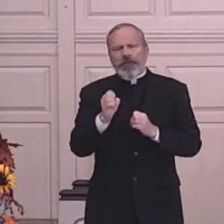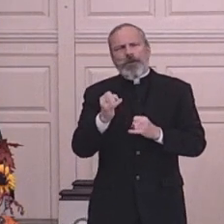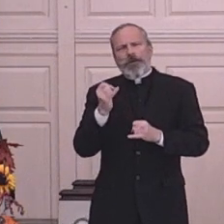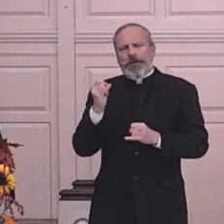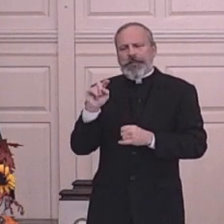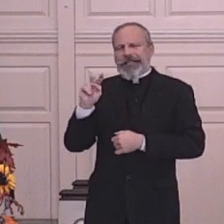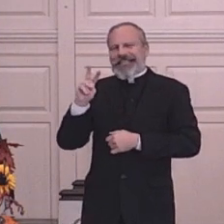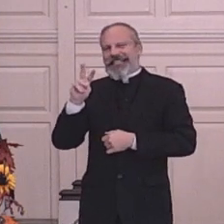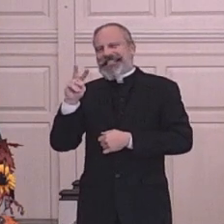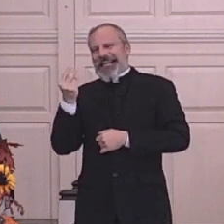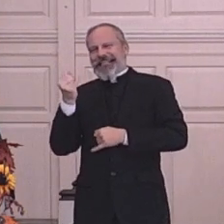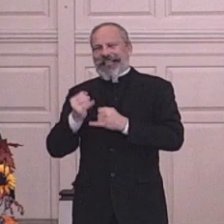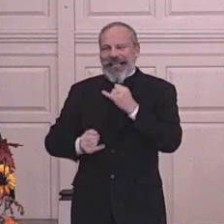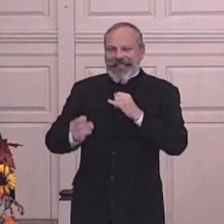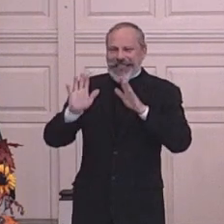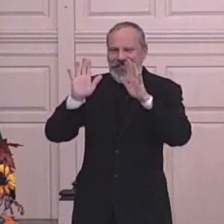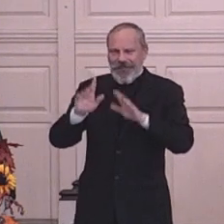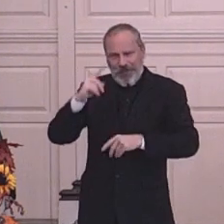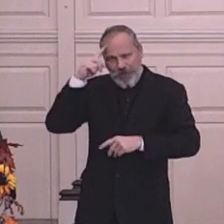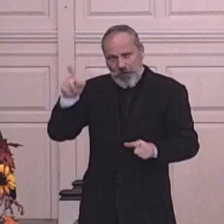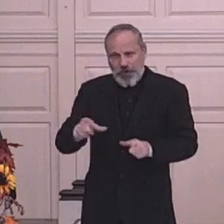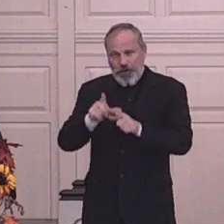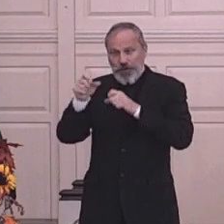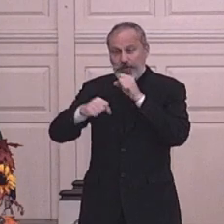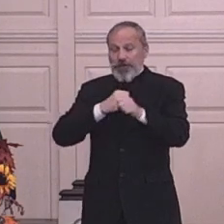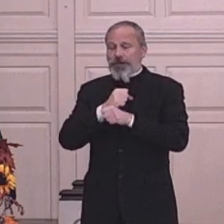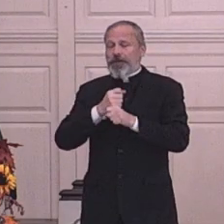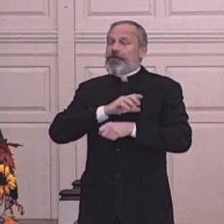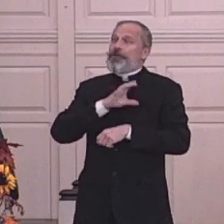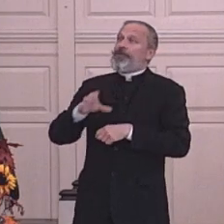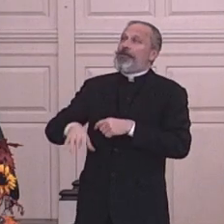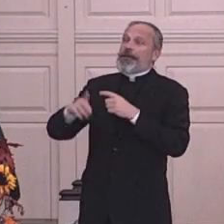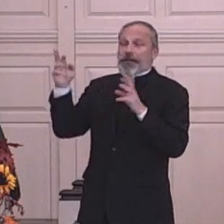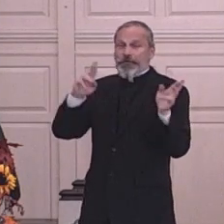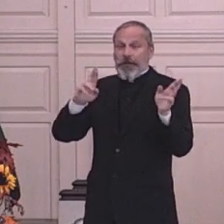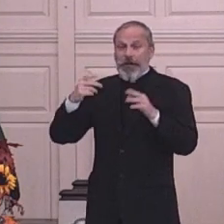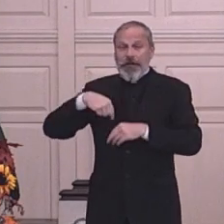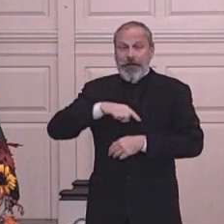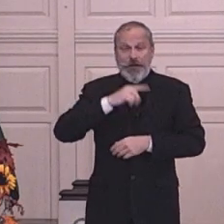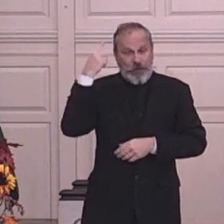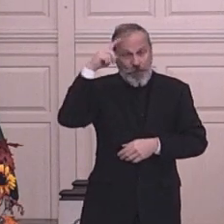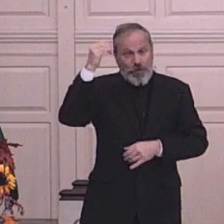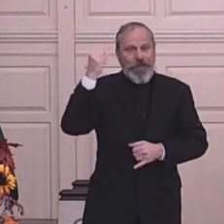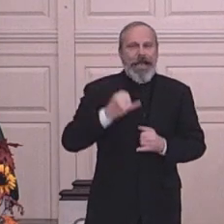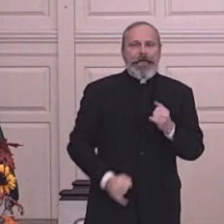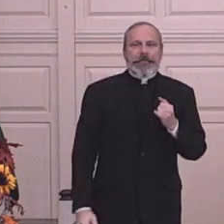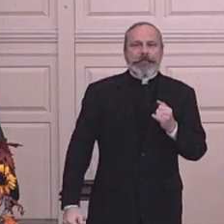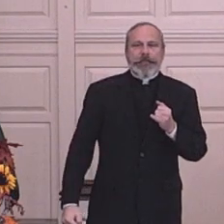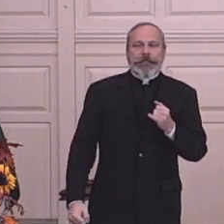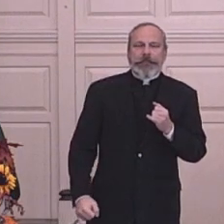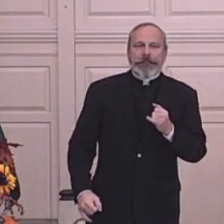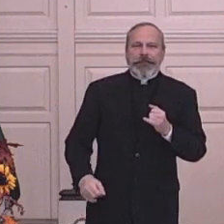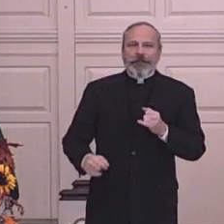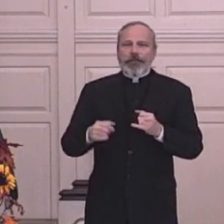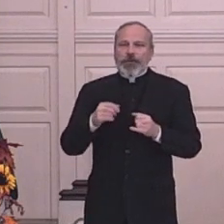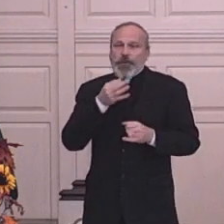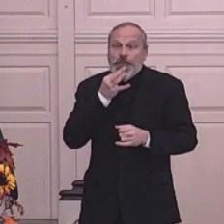Sunday of the liturgical year, Christ is preparing us for the end, imminent